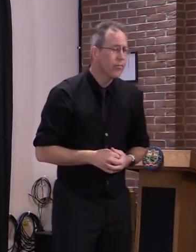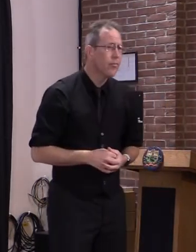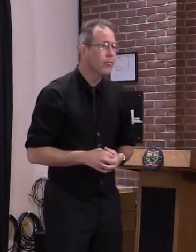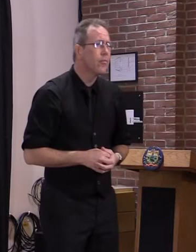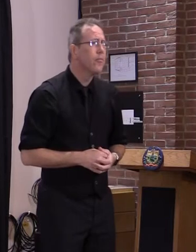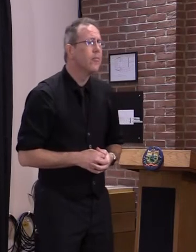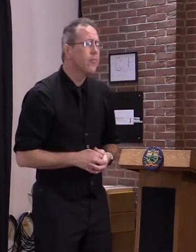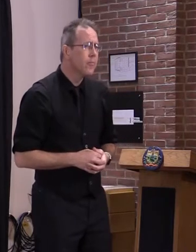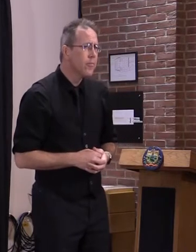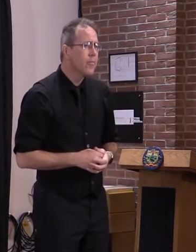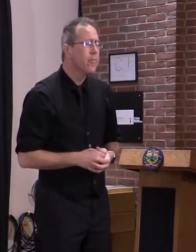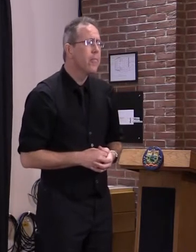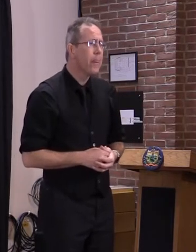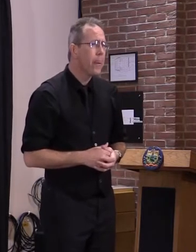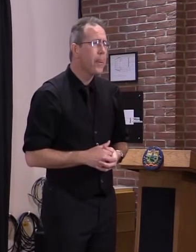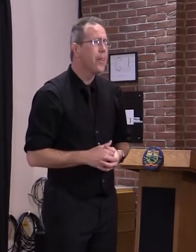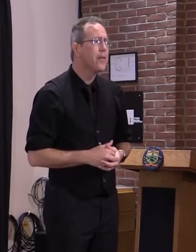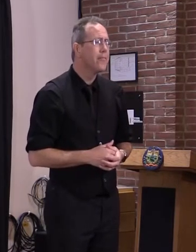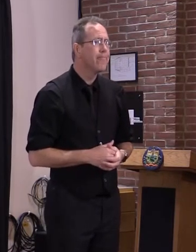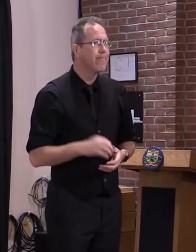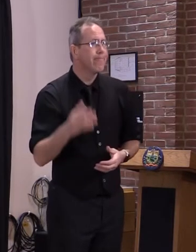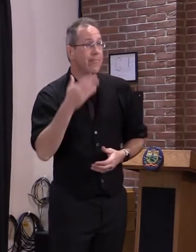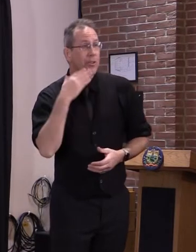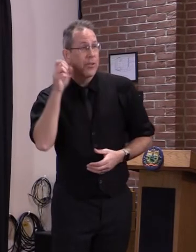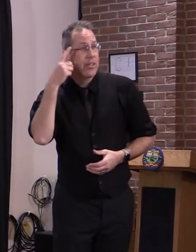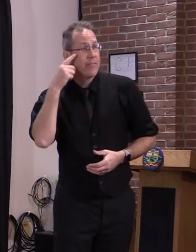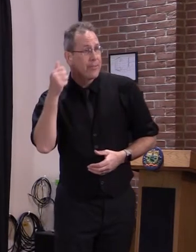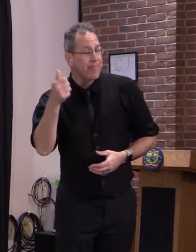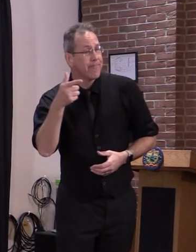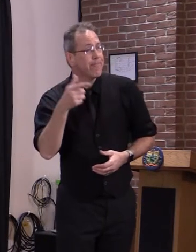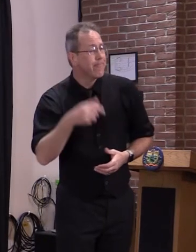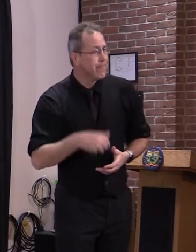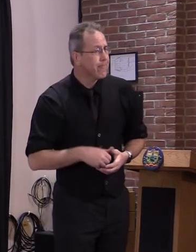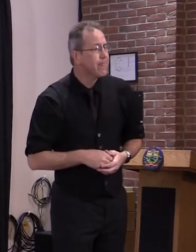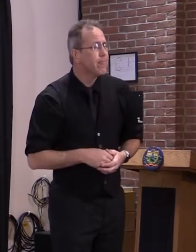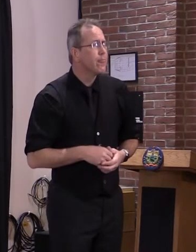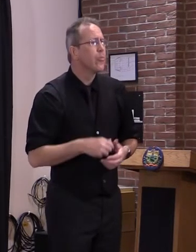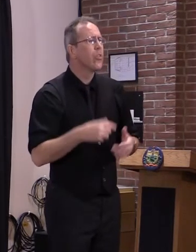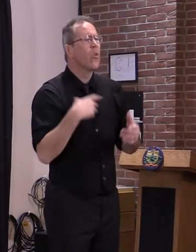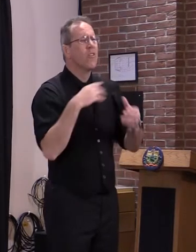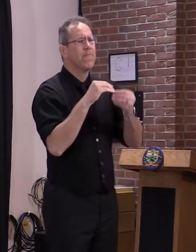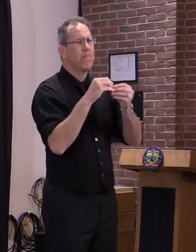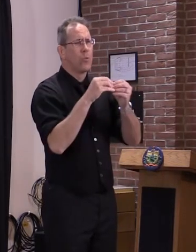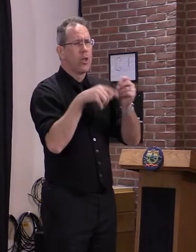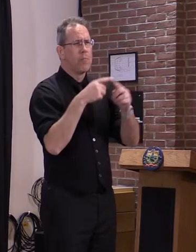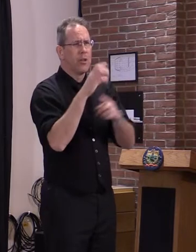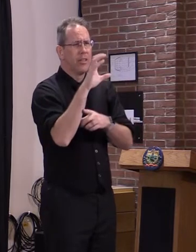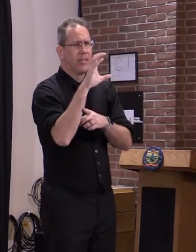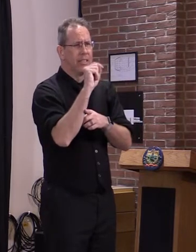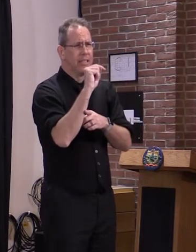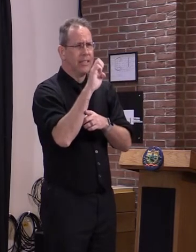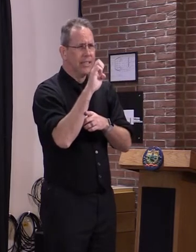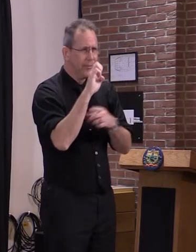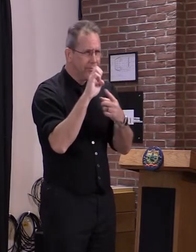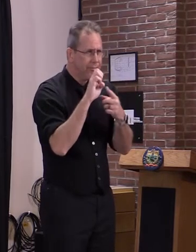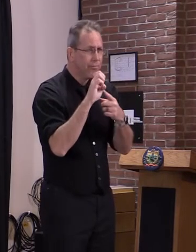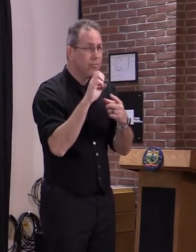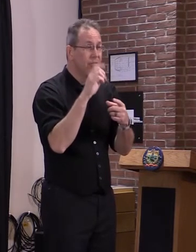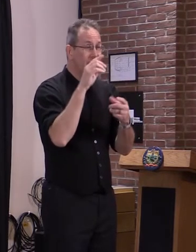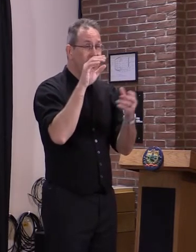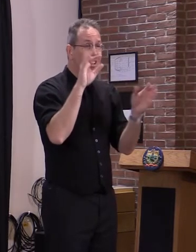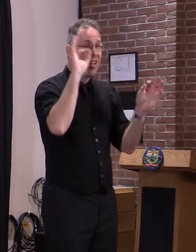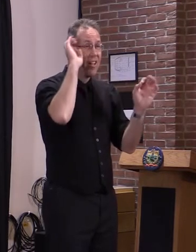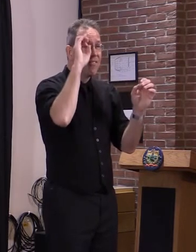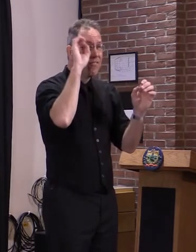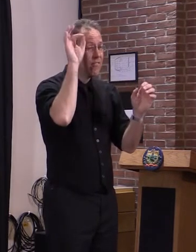Yeah, thank you, Governor. I'd make a few comments, and specifically on the proposal of the Ed Fund. The governor's remarked that, you know,